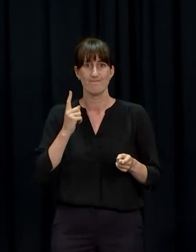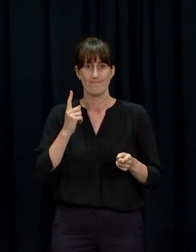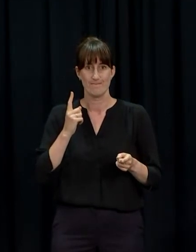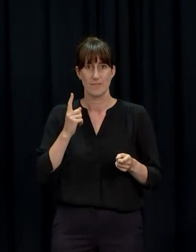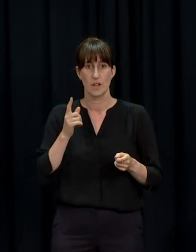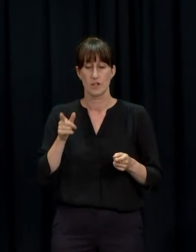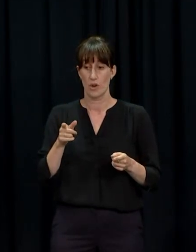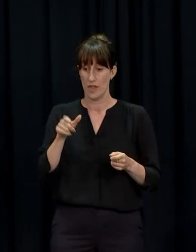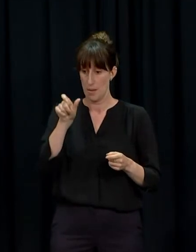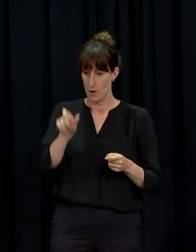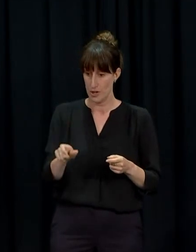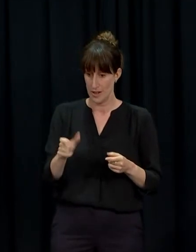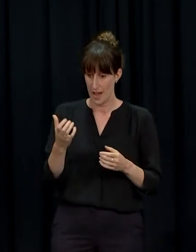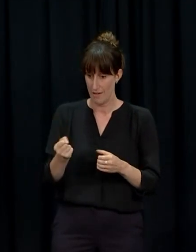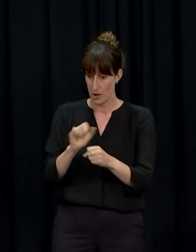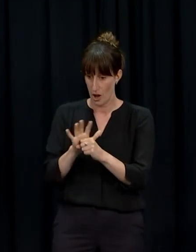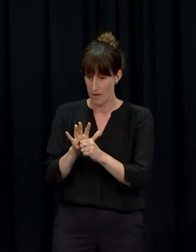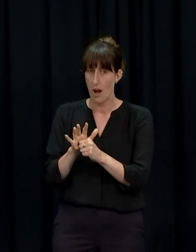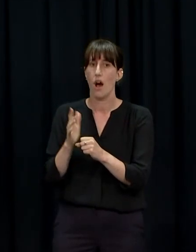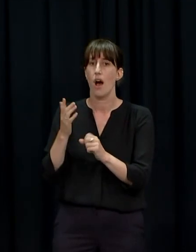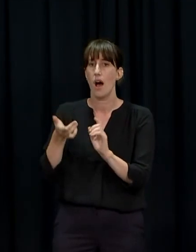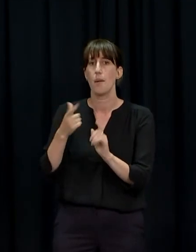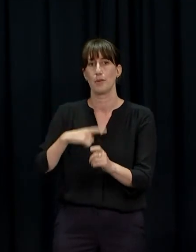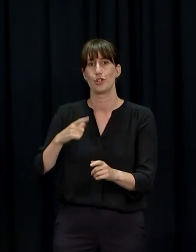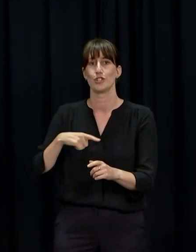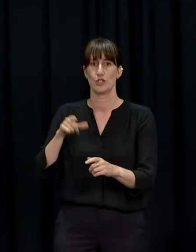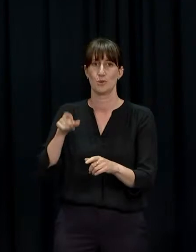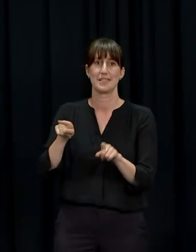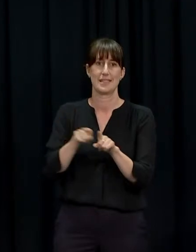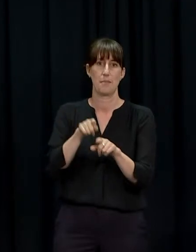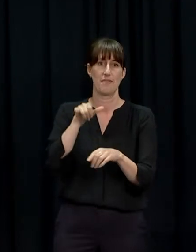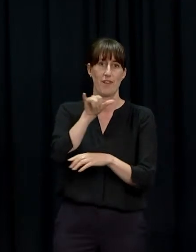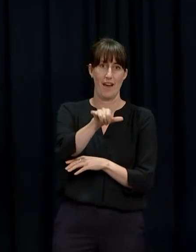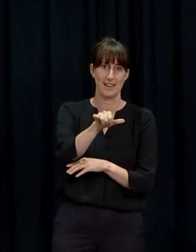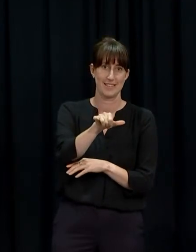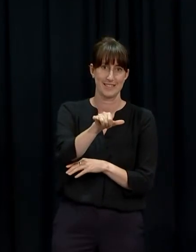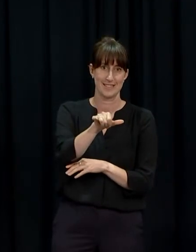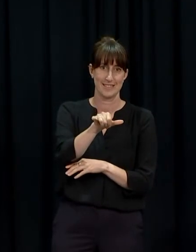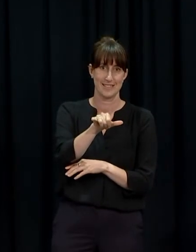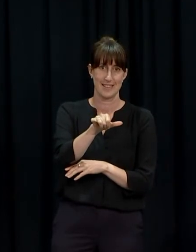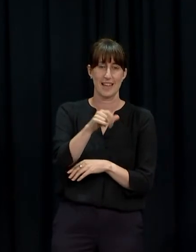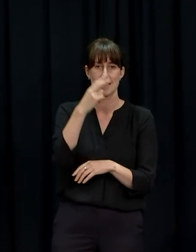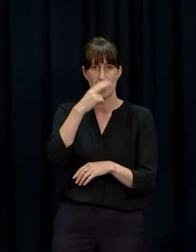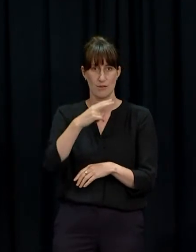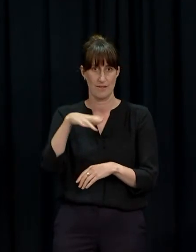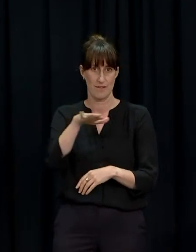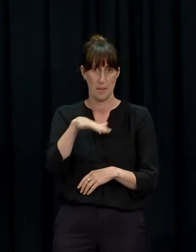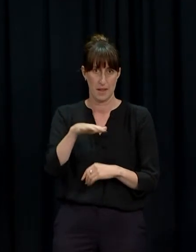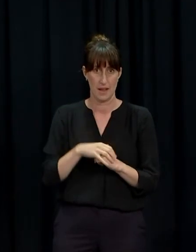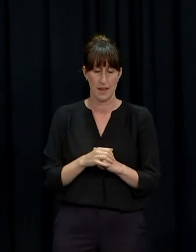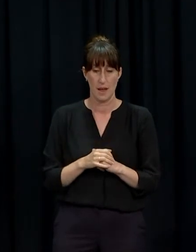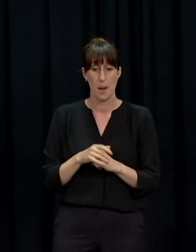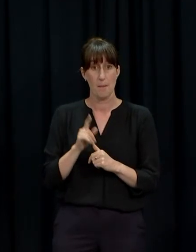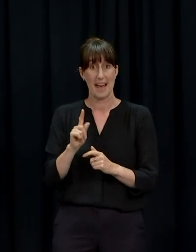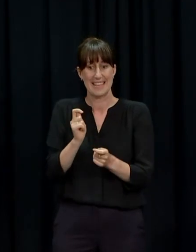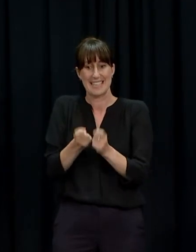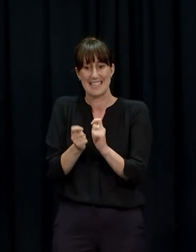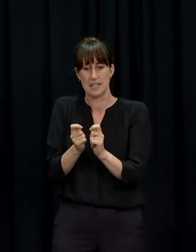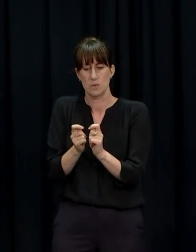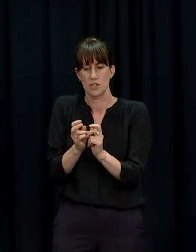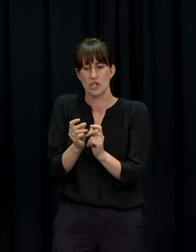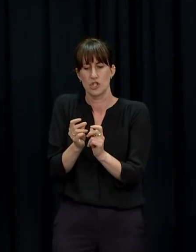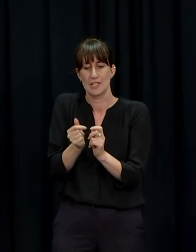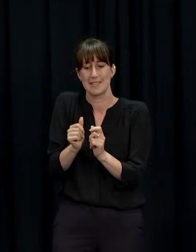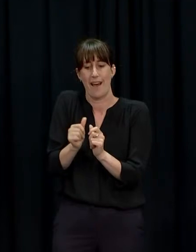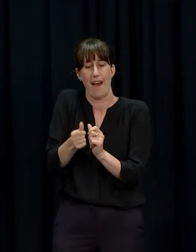the flight that this family who'd been to the wedding in Auckland took back to Nelson, but the testing came in very, very